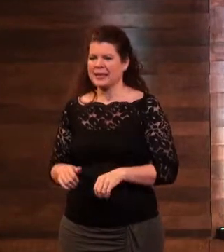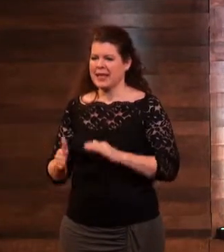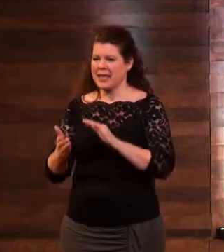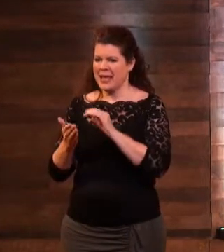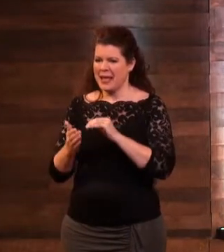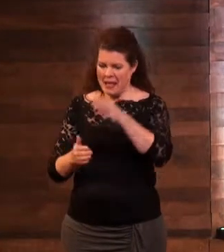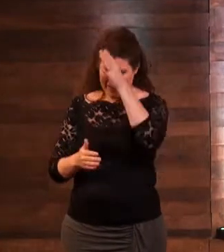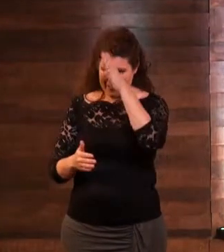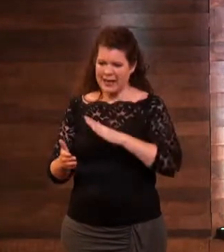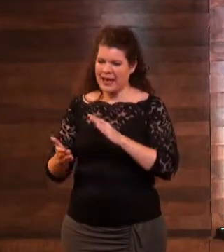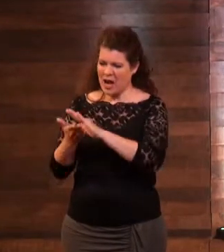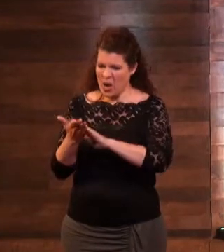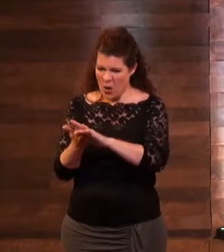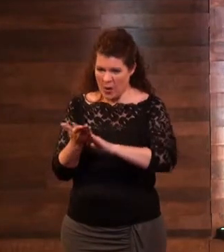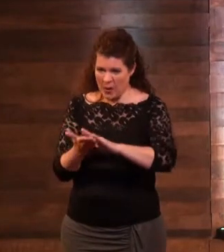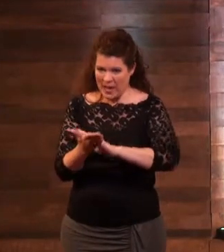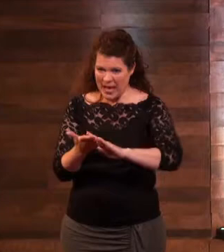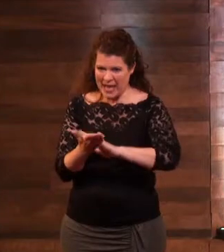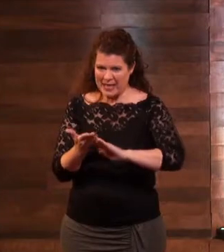living it every day.